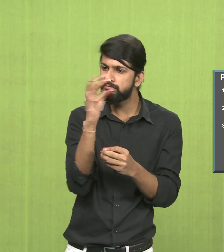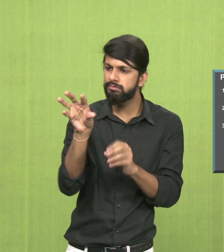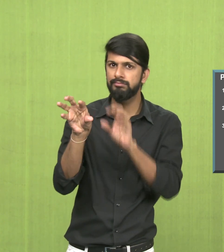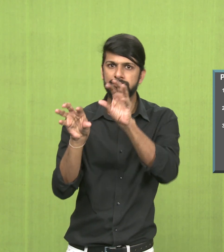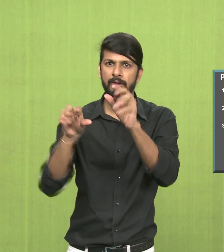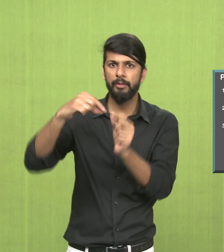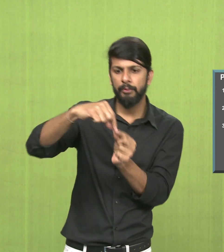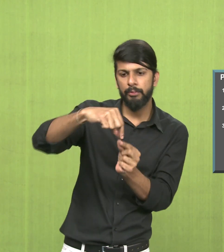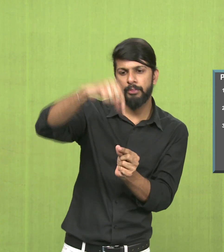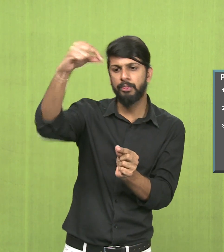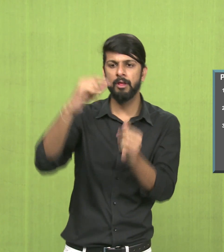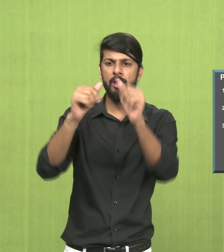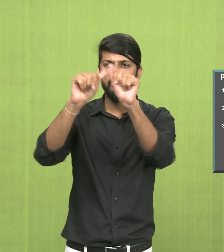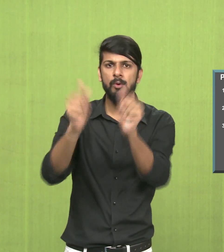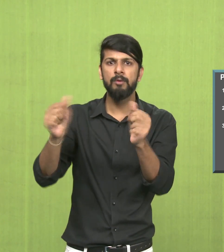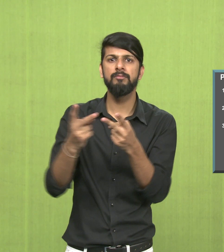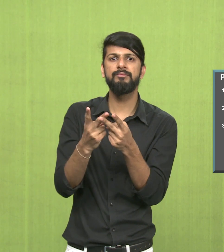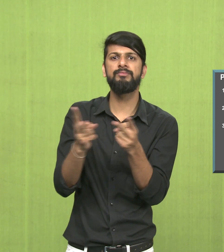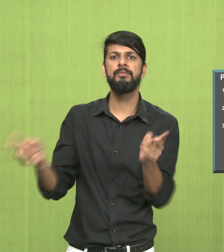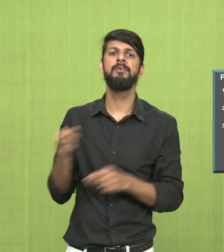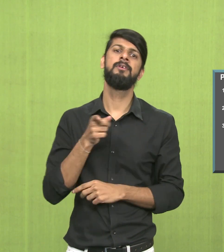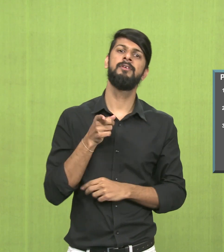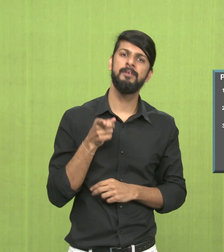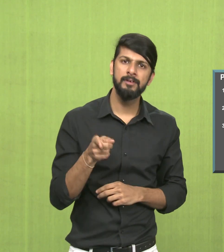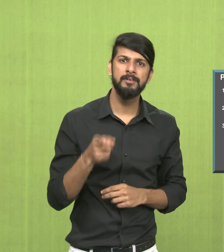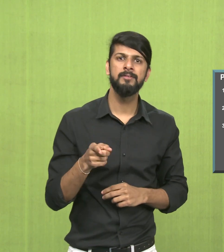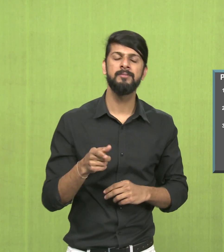see the shape looks like a flower,